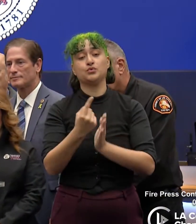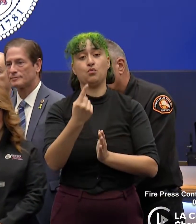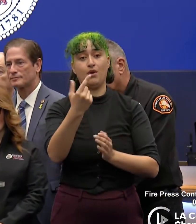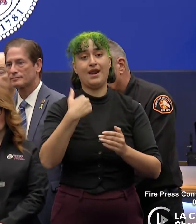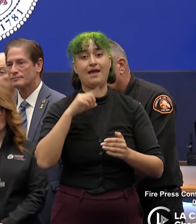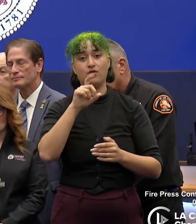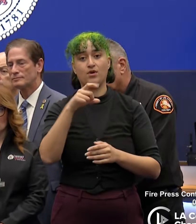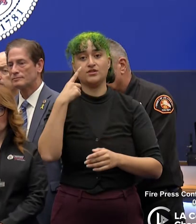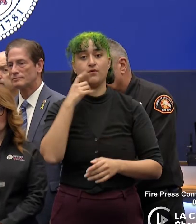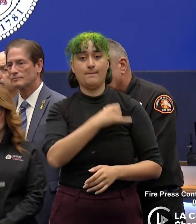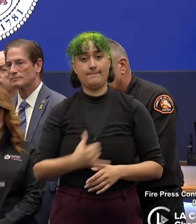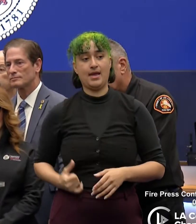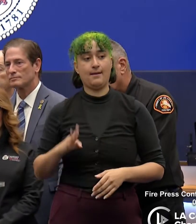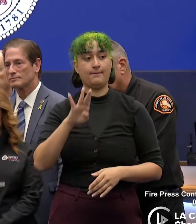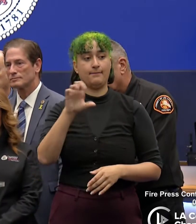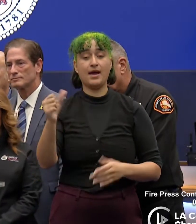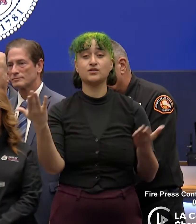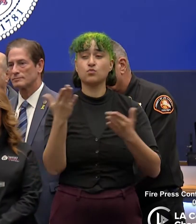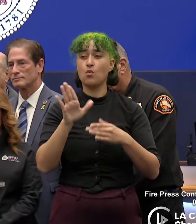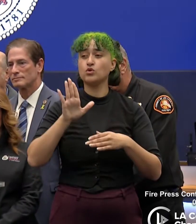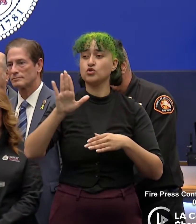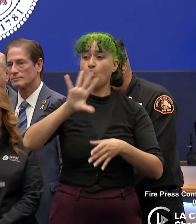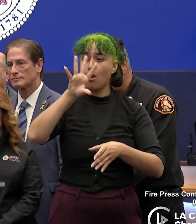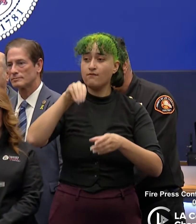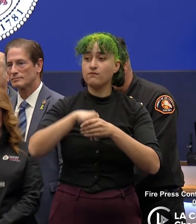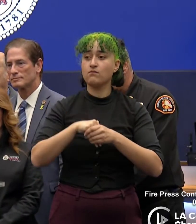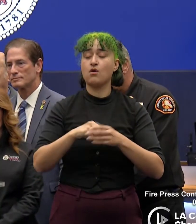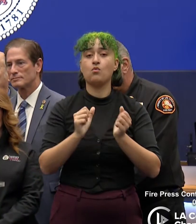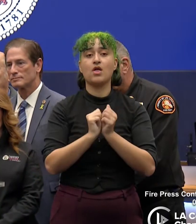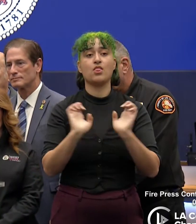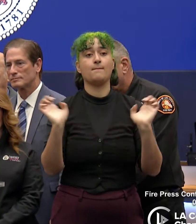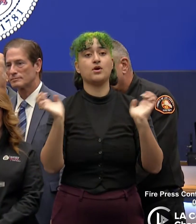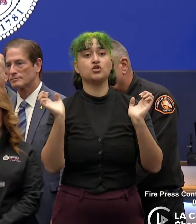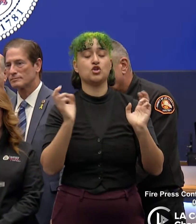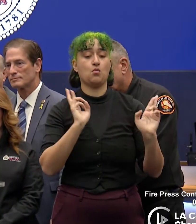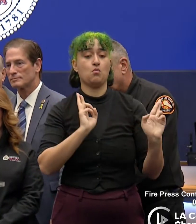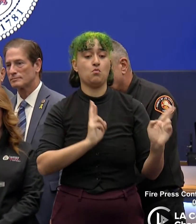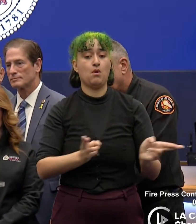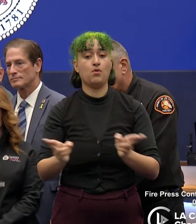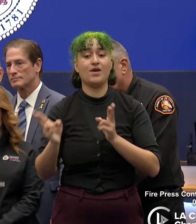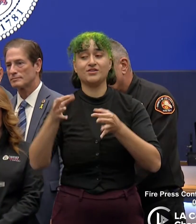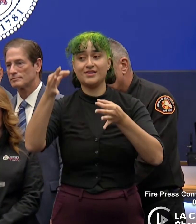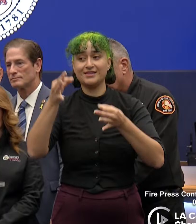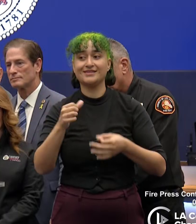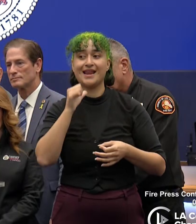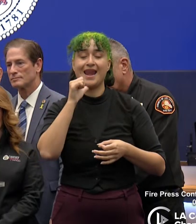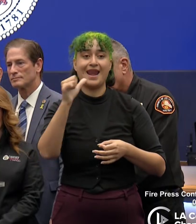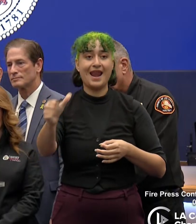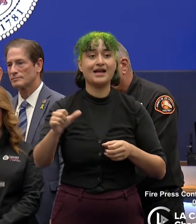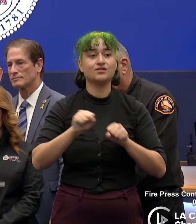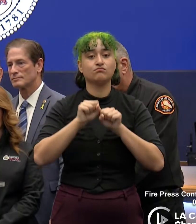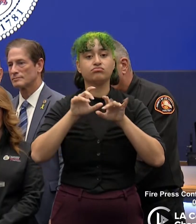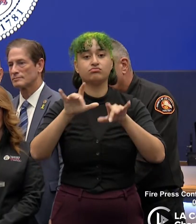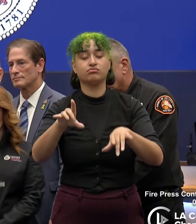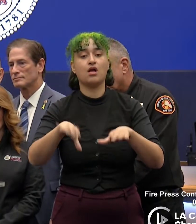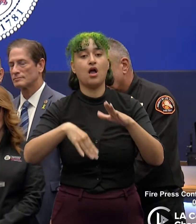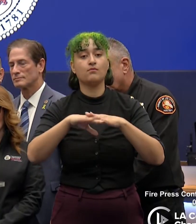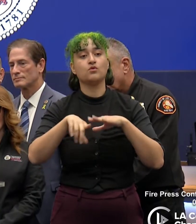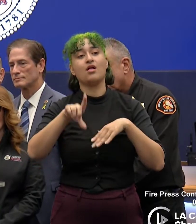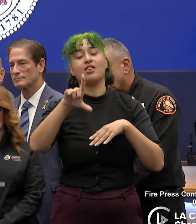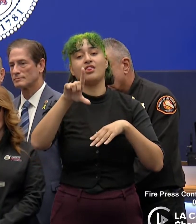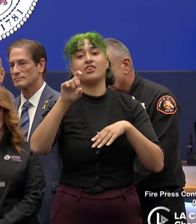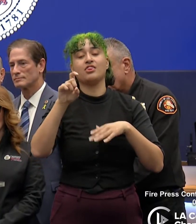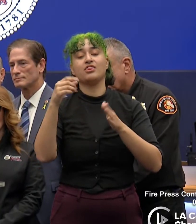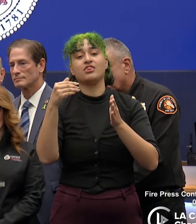for Mayor Bass. What was your involvement in emergency preparation in the decision not to deploy up to 1,000